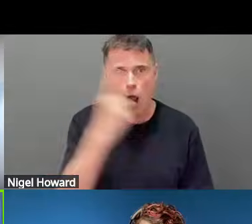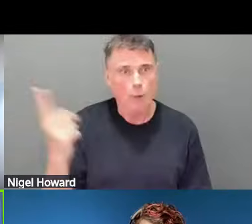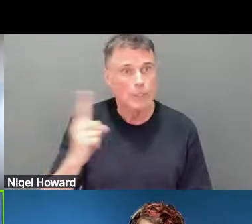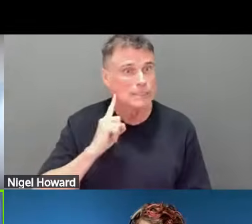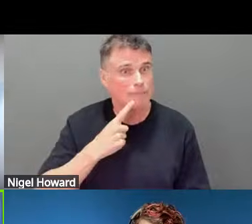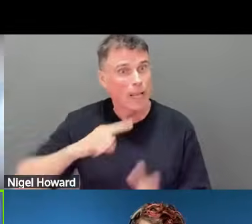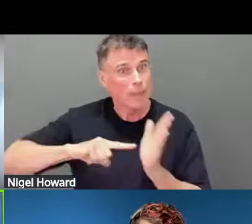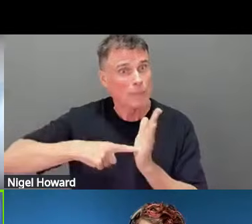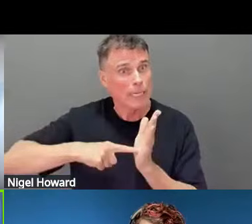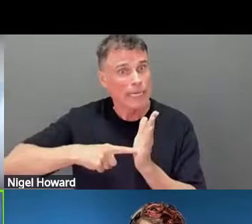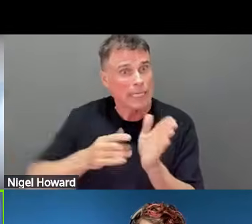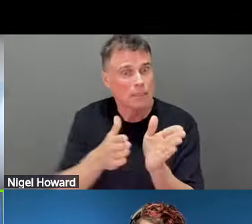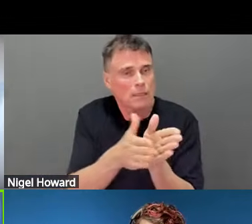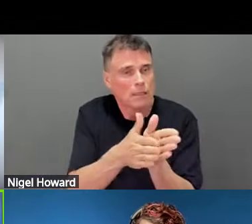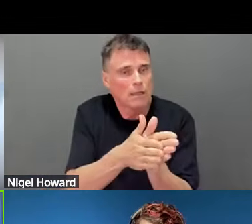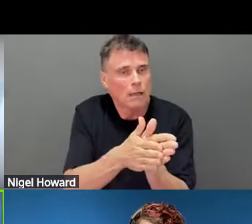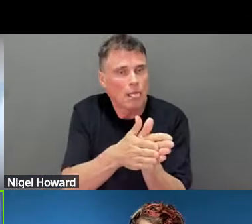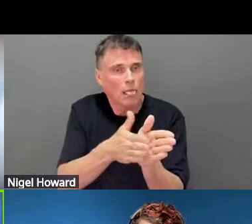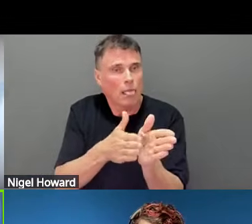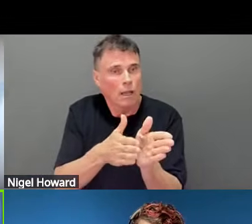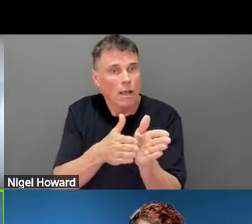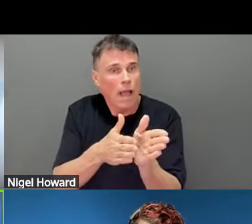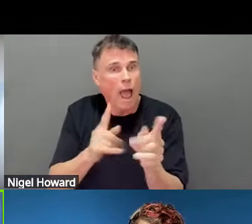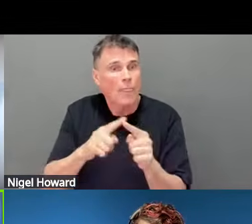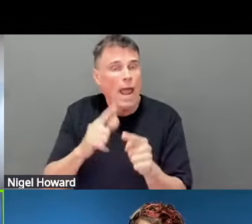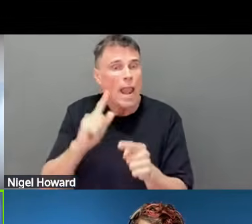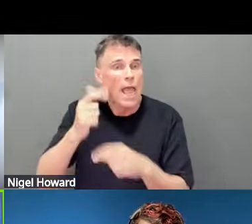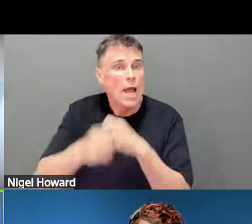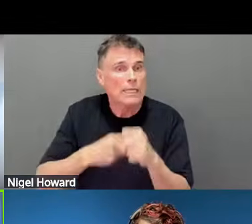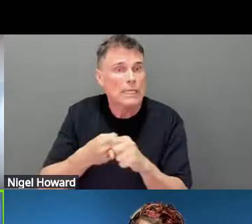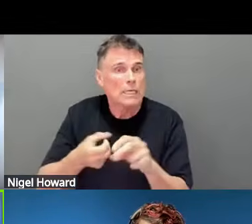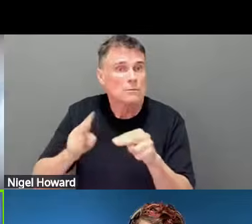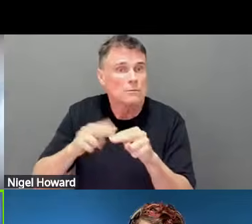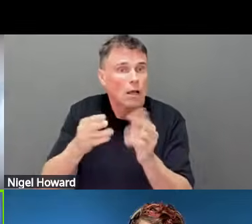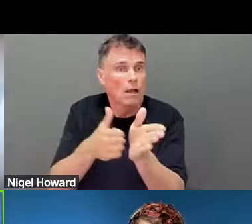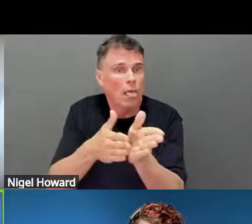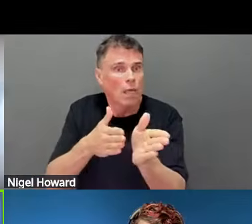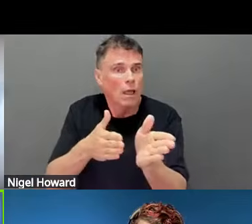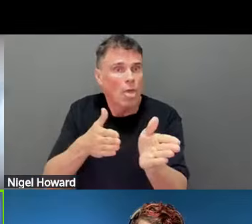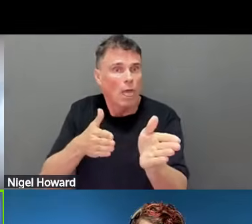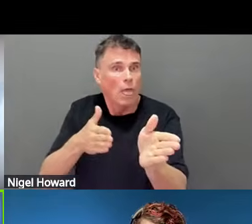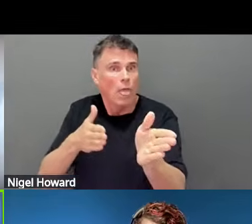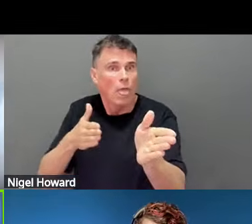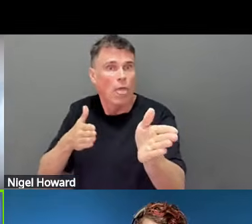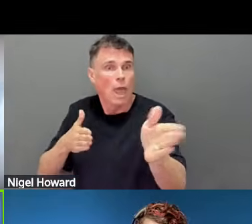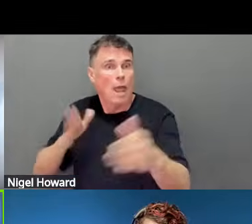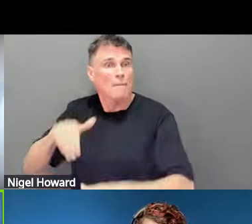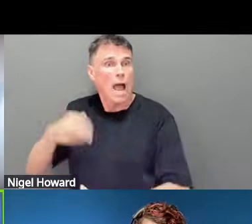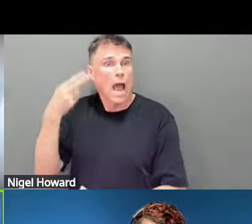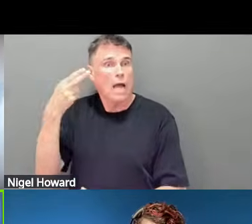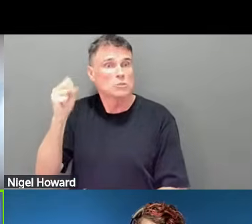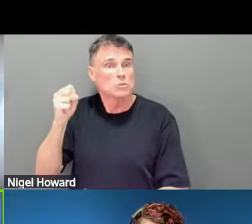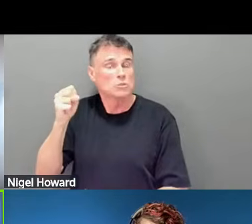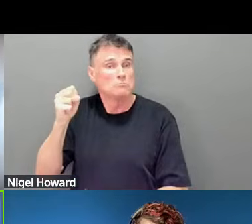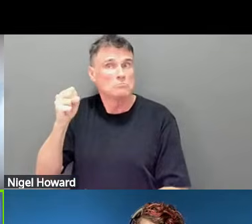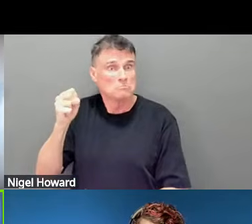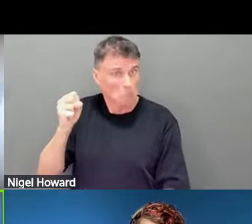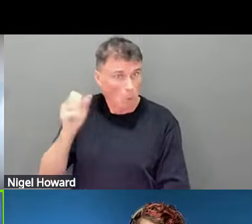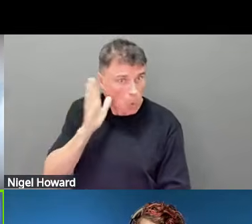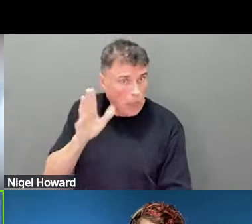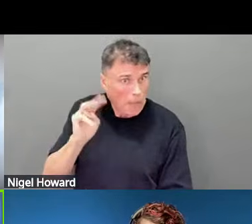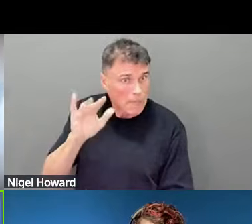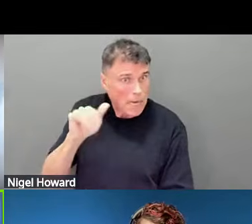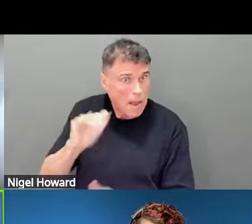school system. And so when children who are deaf have incomplete or